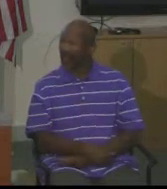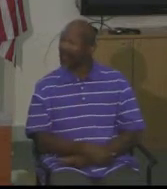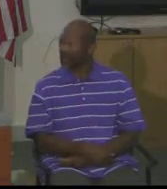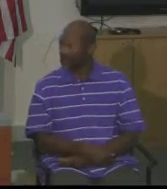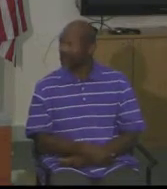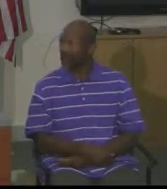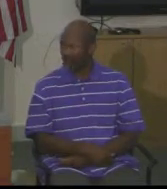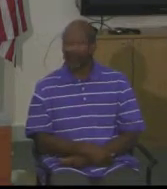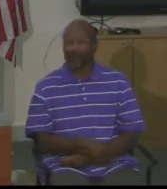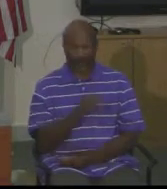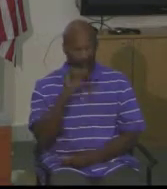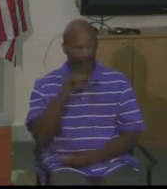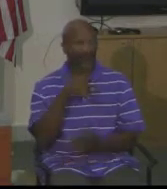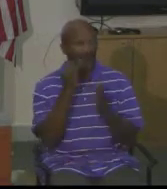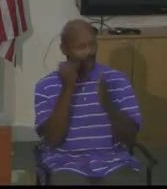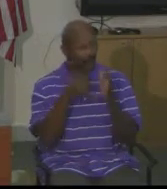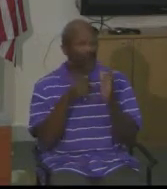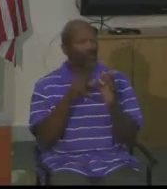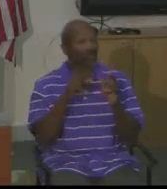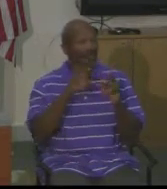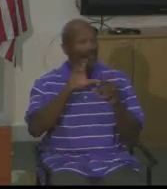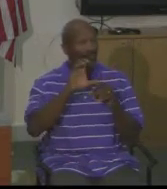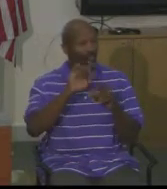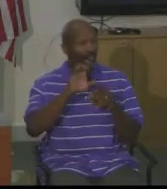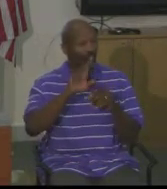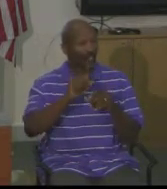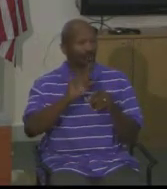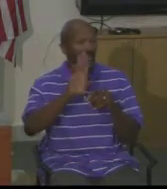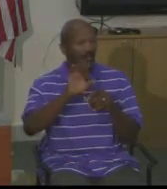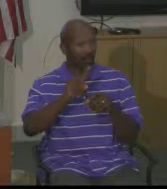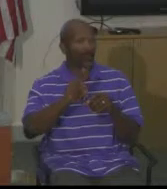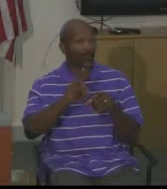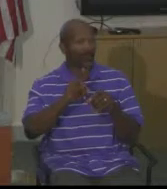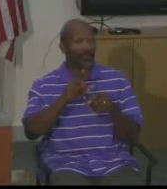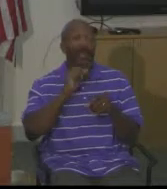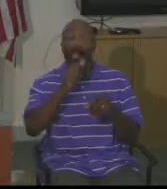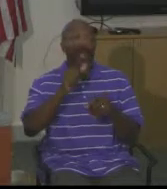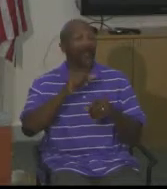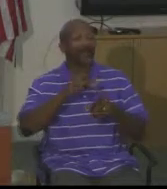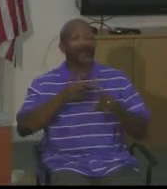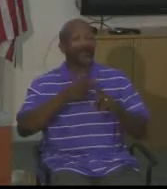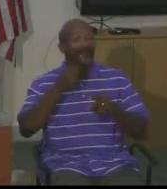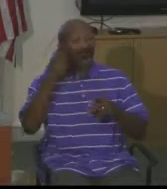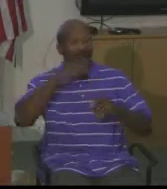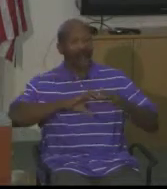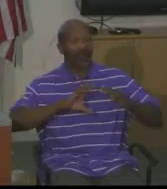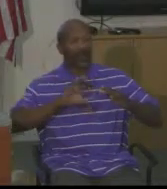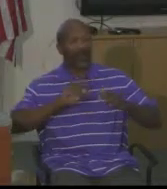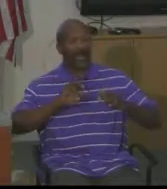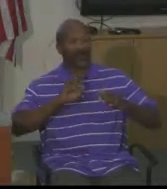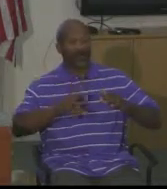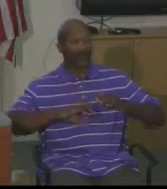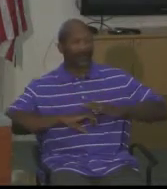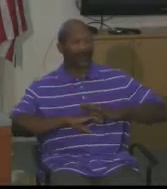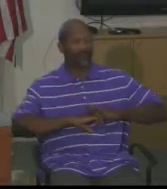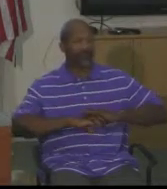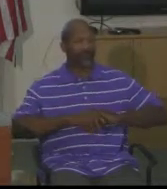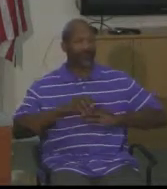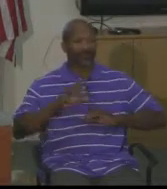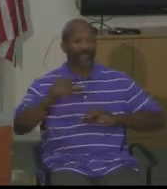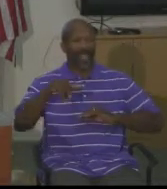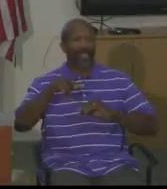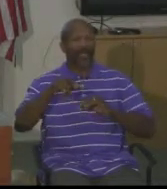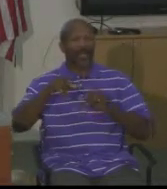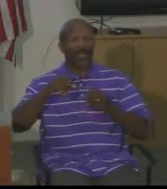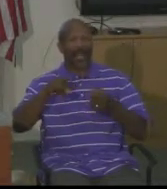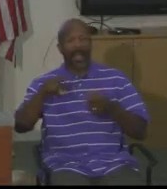Printed circuit board, yeah. Not the stuff that gives you cancer. Not polychlorobenzene. I don't